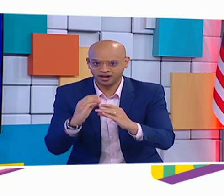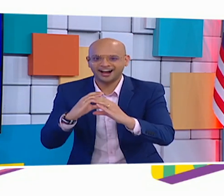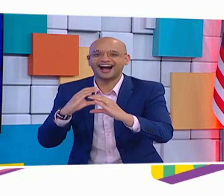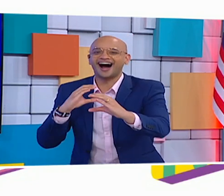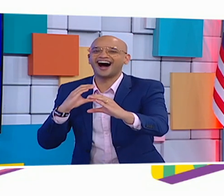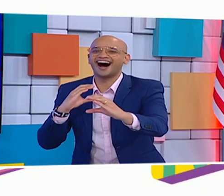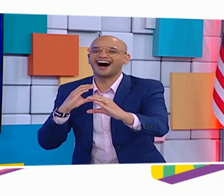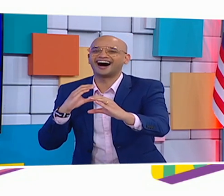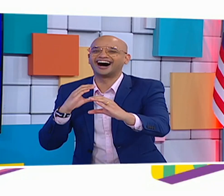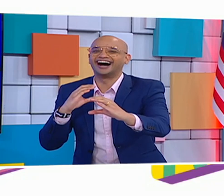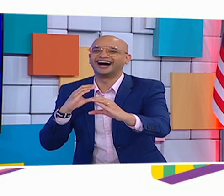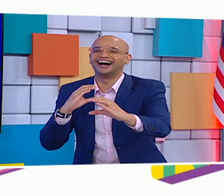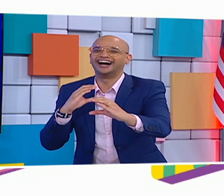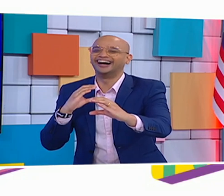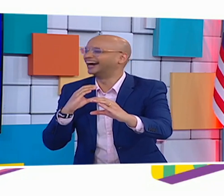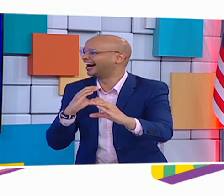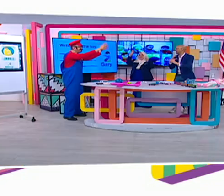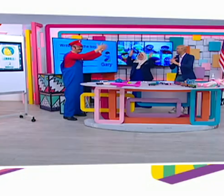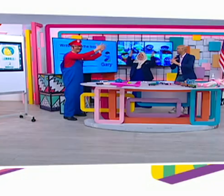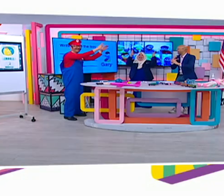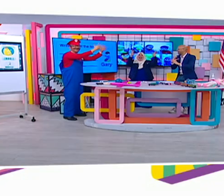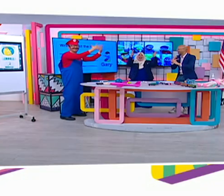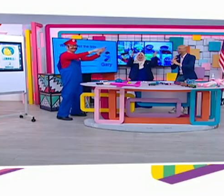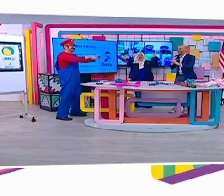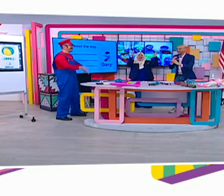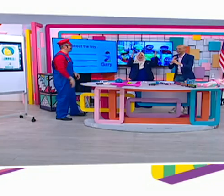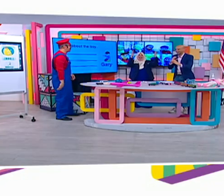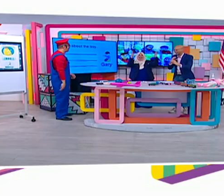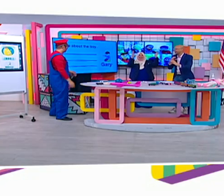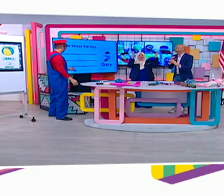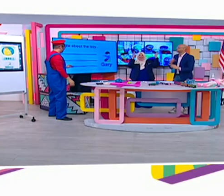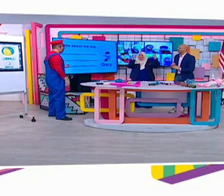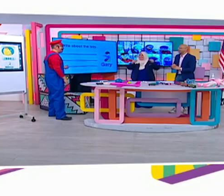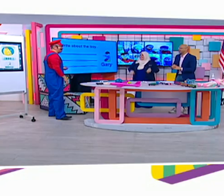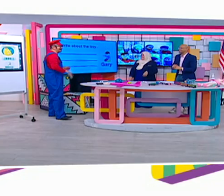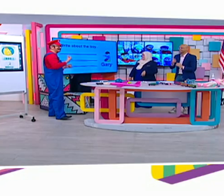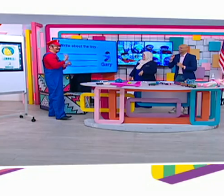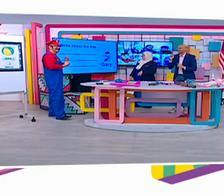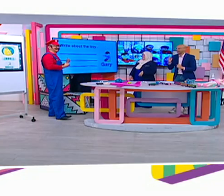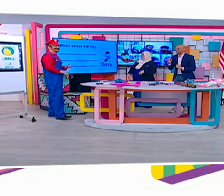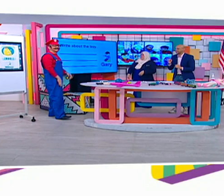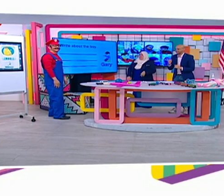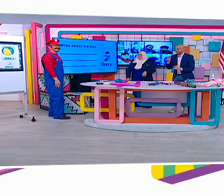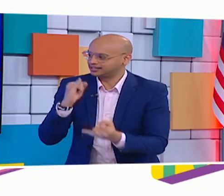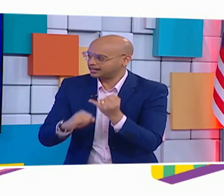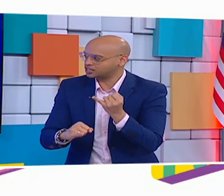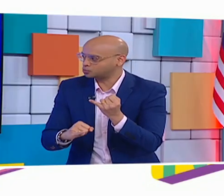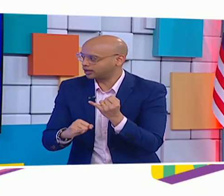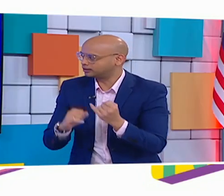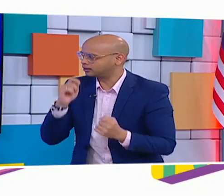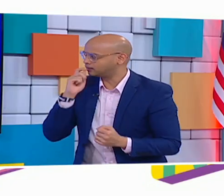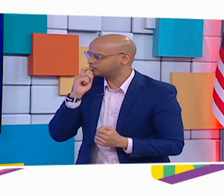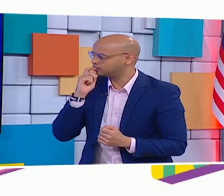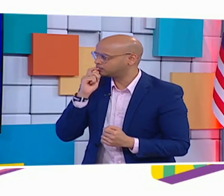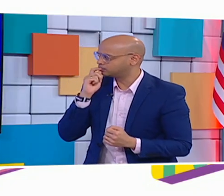Small car. Good job. Yes. Okay. And... Last.